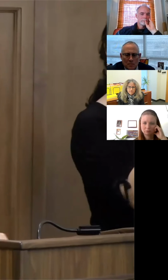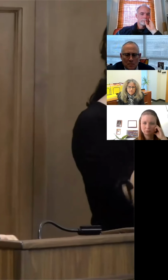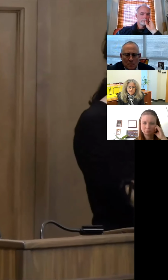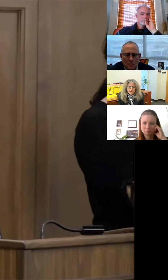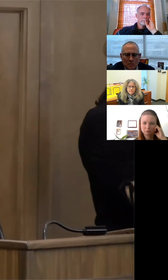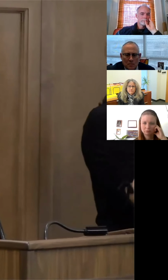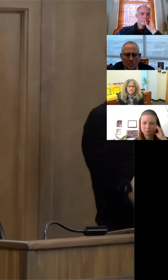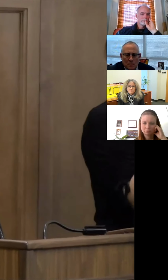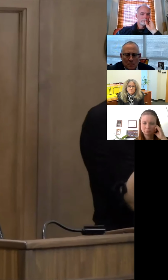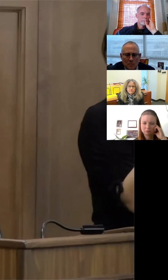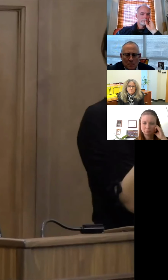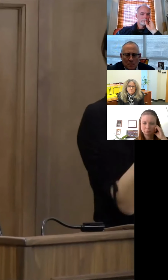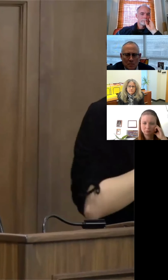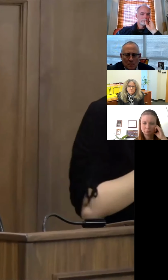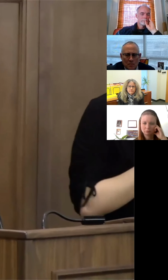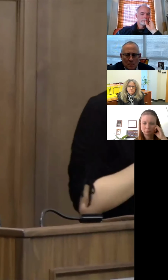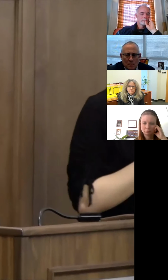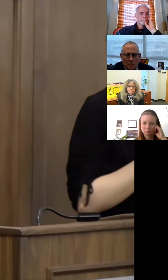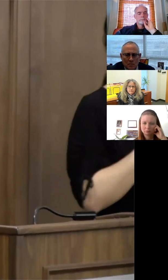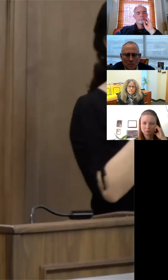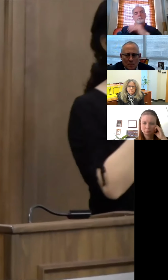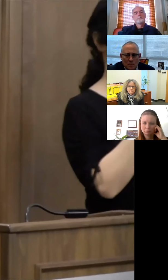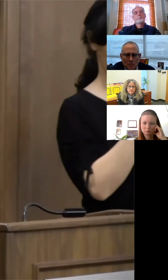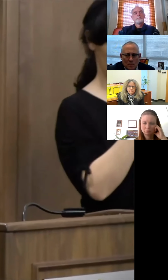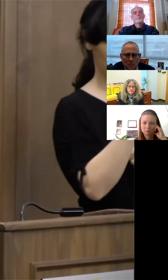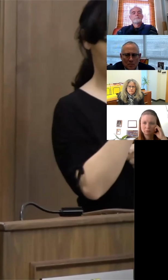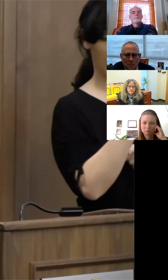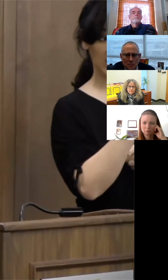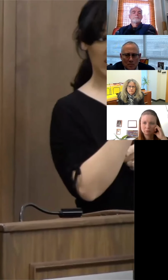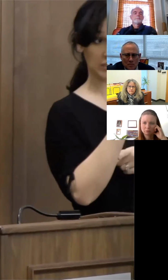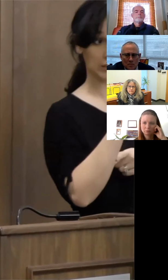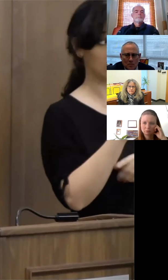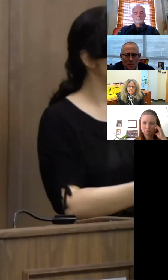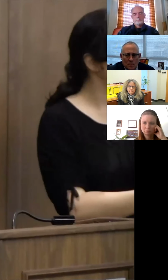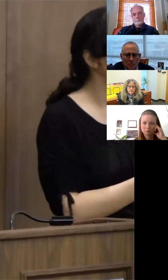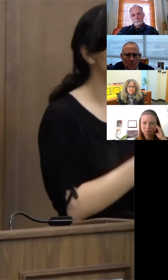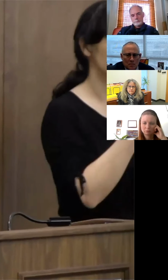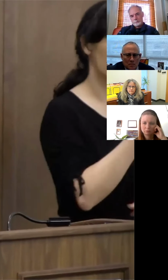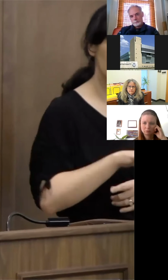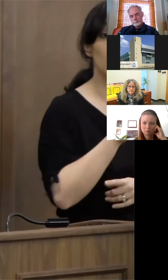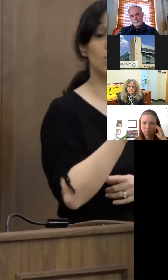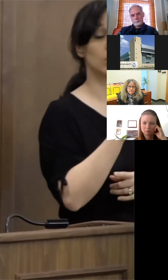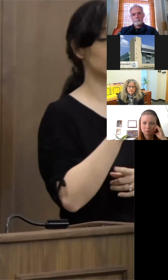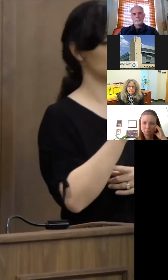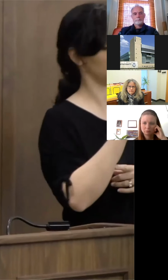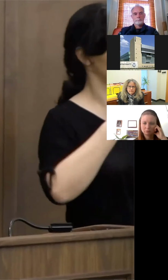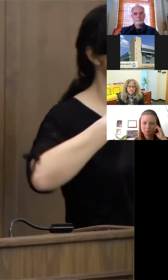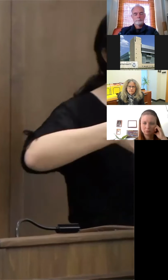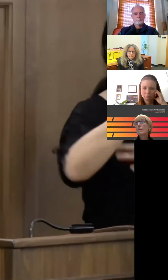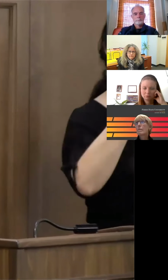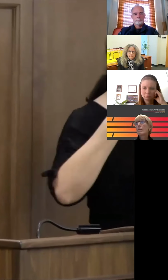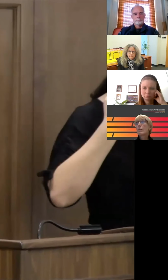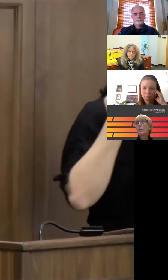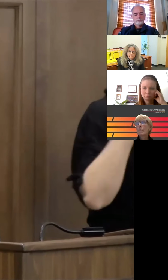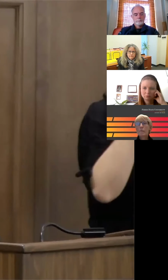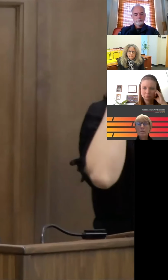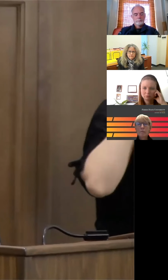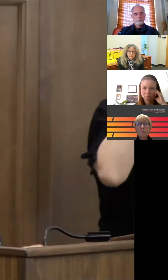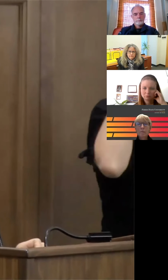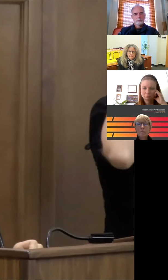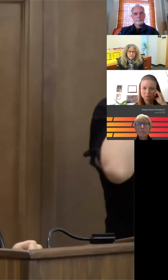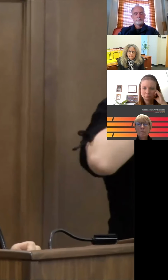1915. It was the progressive era, a period of widespread social activism and political reform